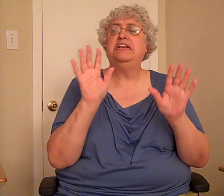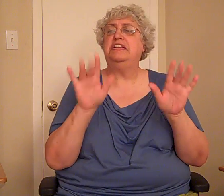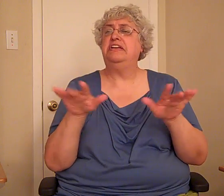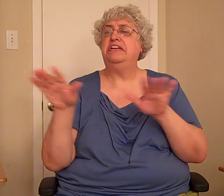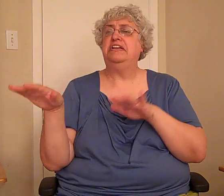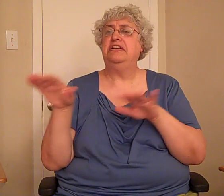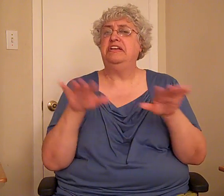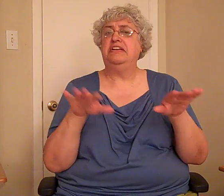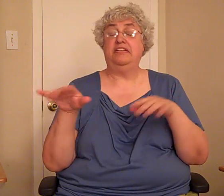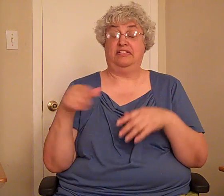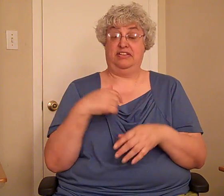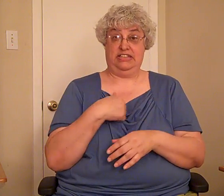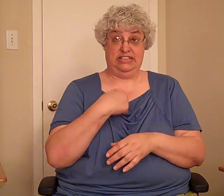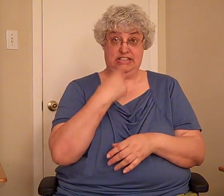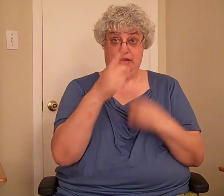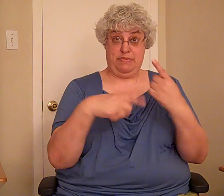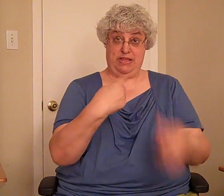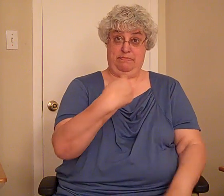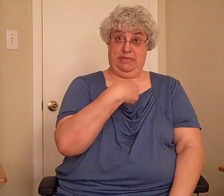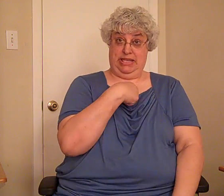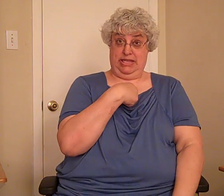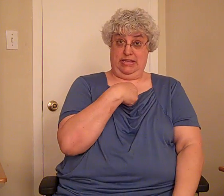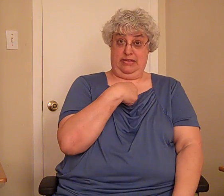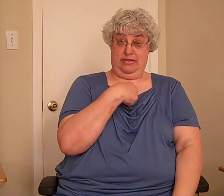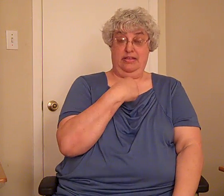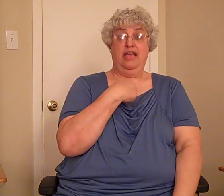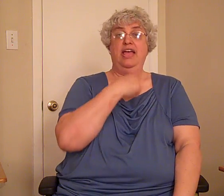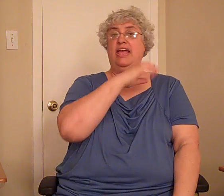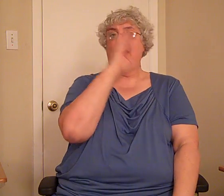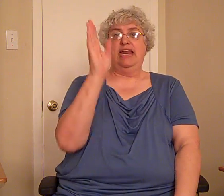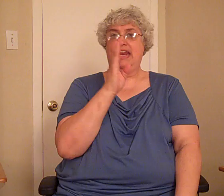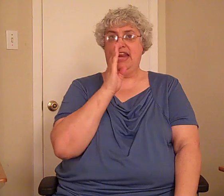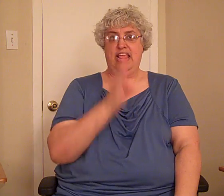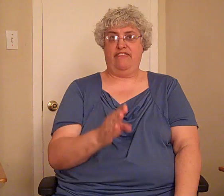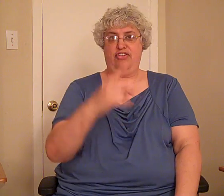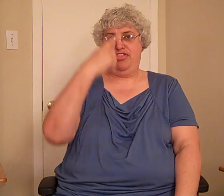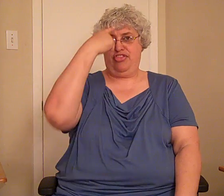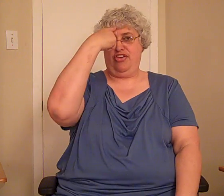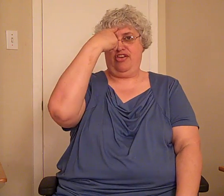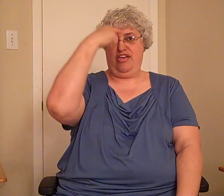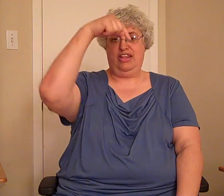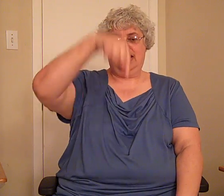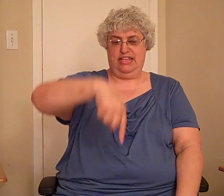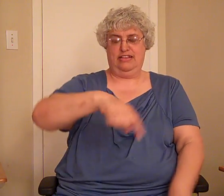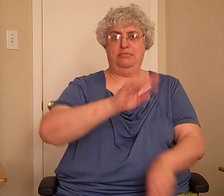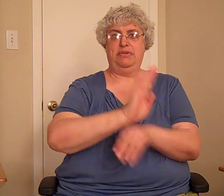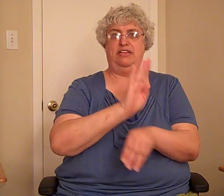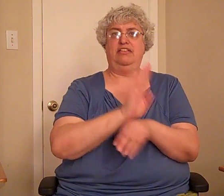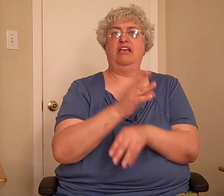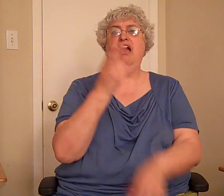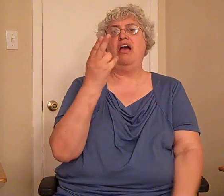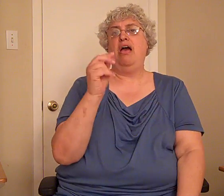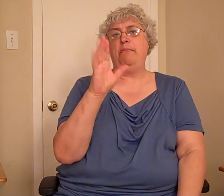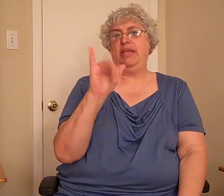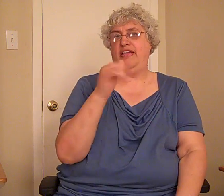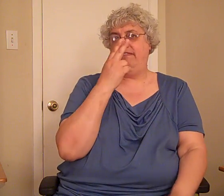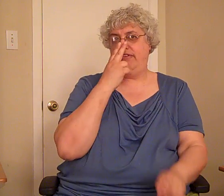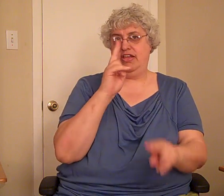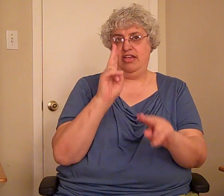tell you about me is I never treated this business as a hobby. I didn't knock it out of the park the first week, the first